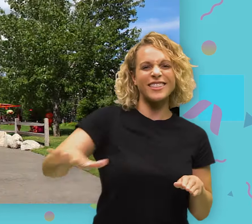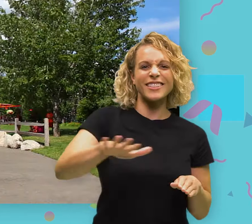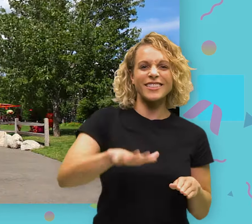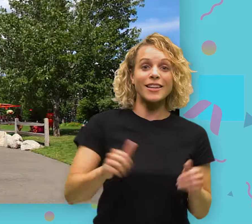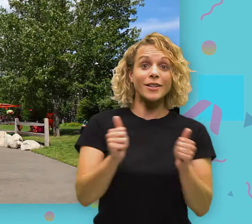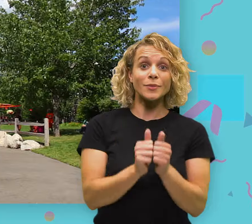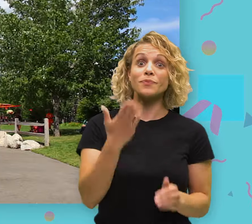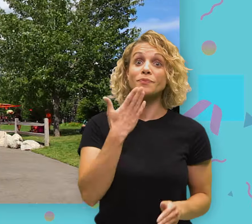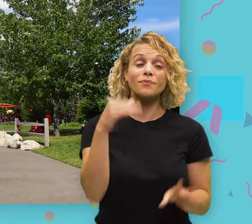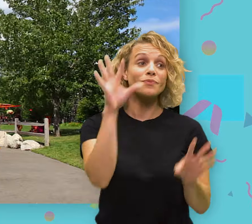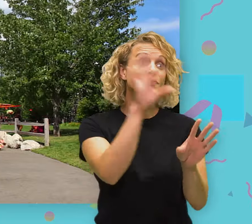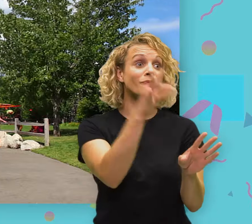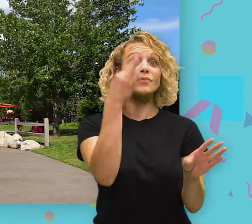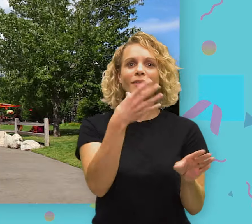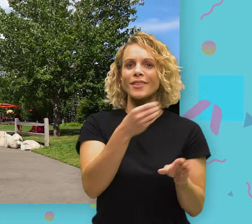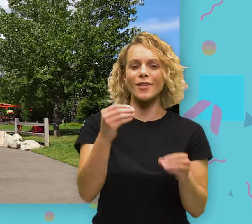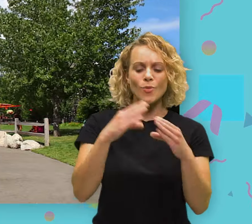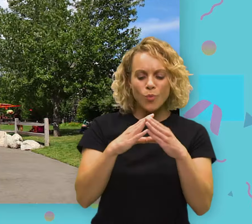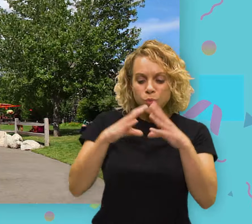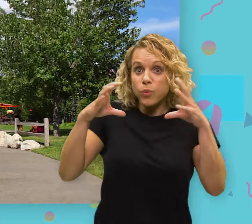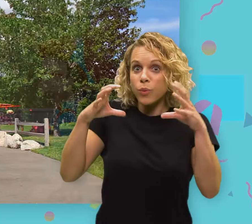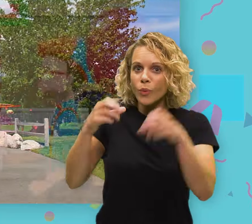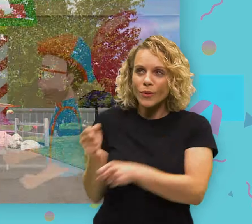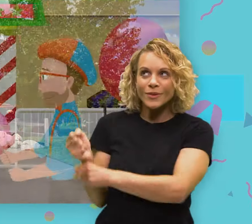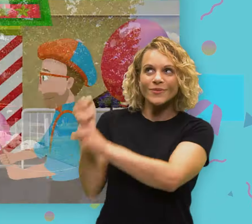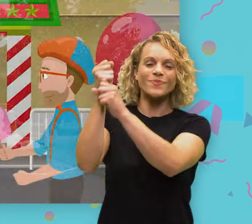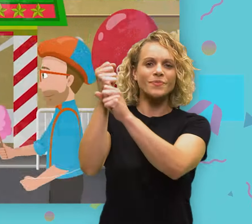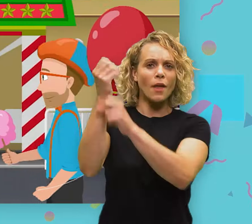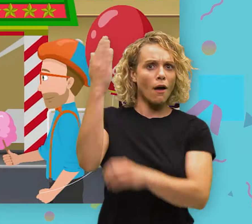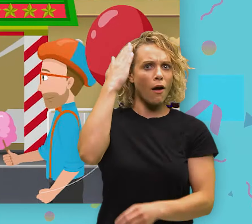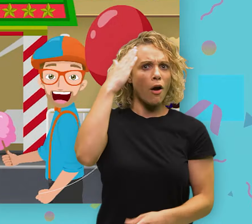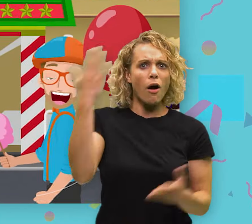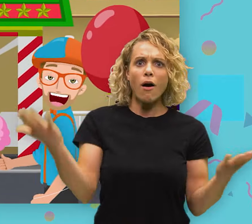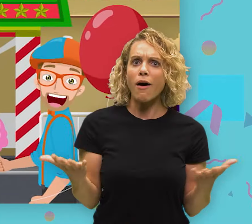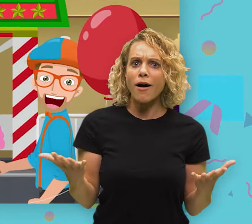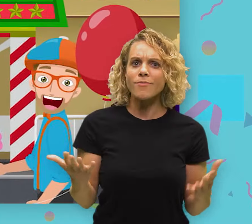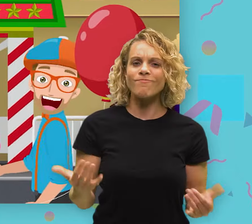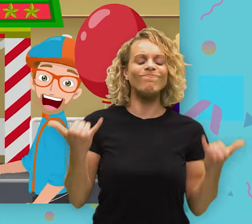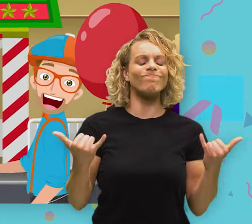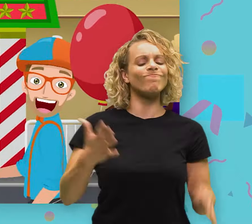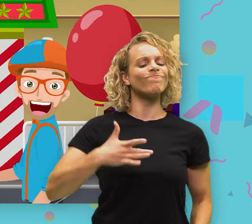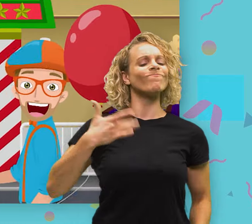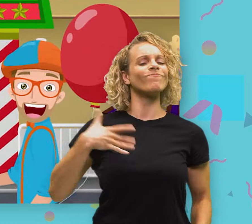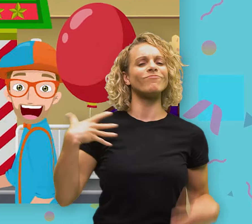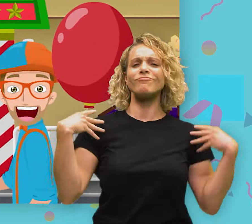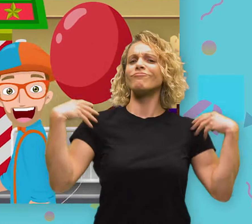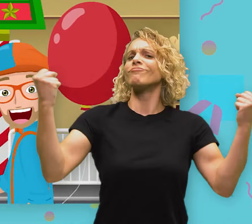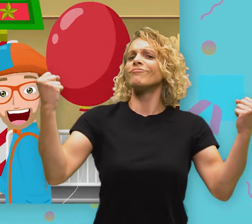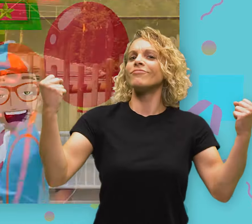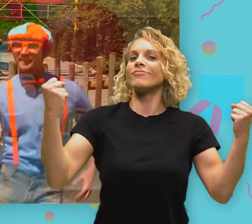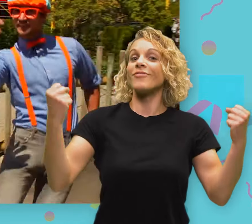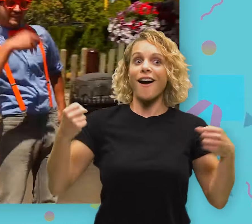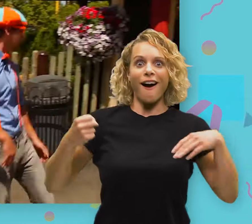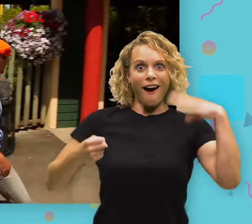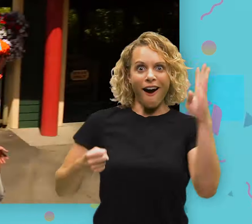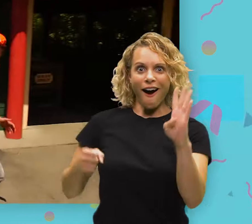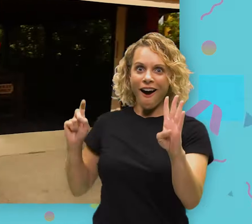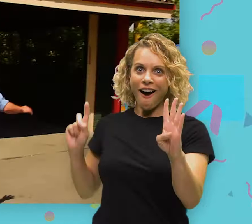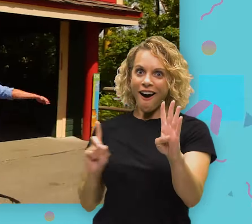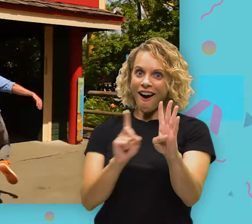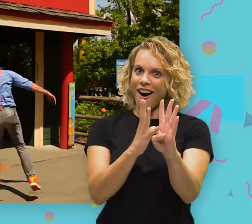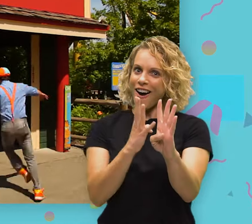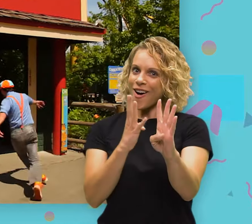fun place with cotton candy and a balloon. Well, you know what, today I'm feeling brave. Let's